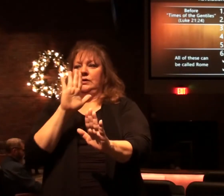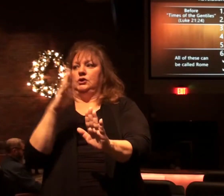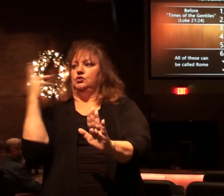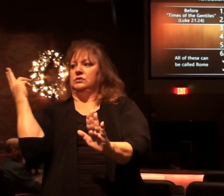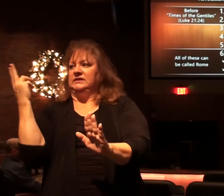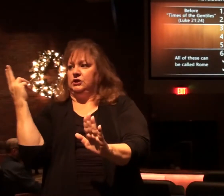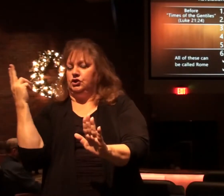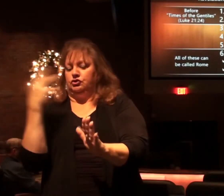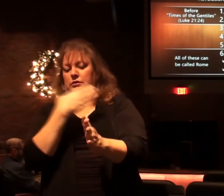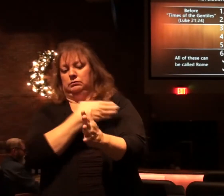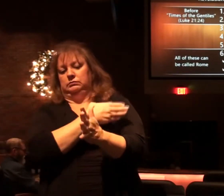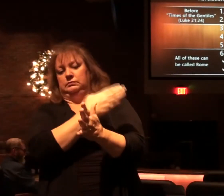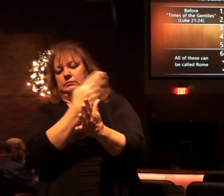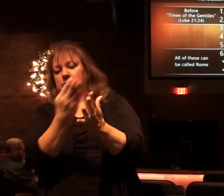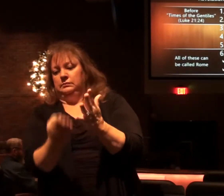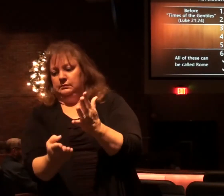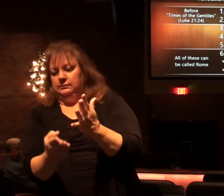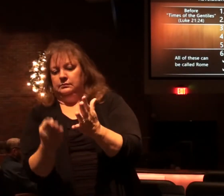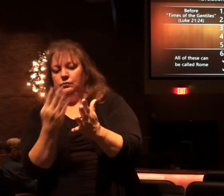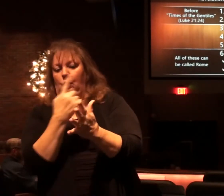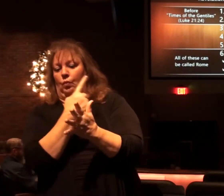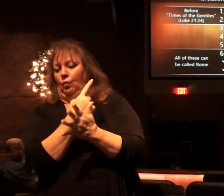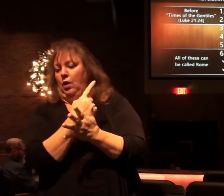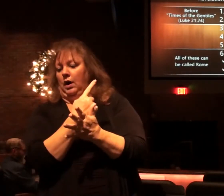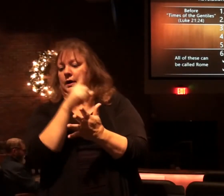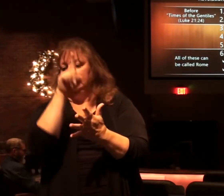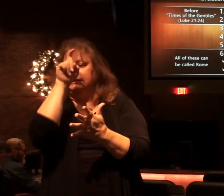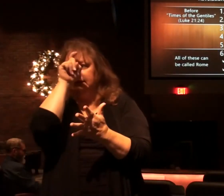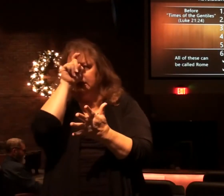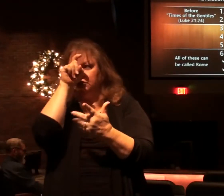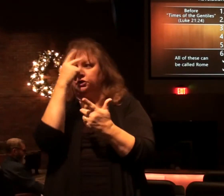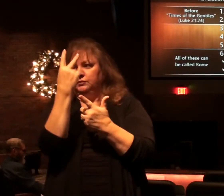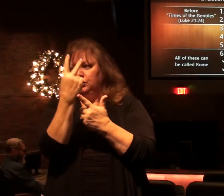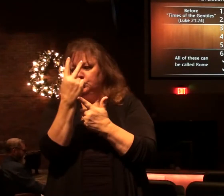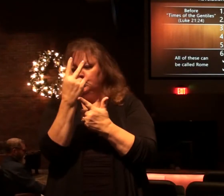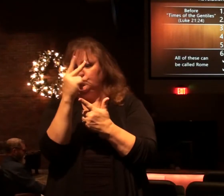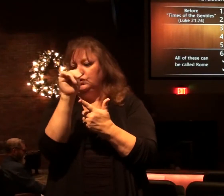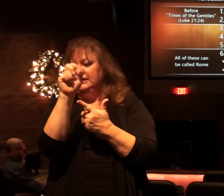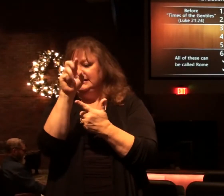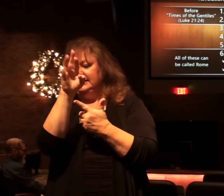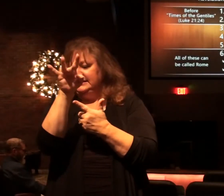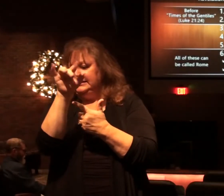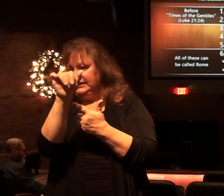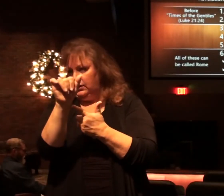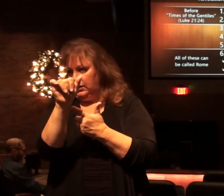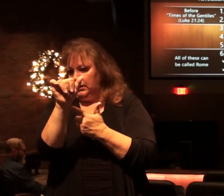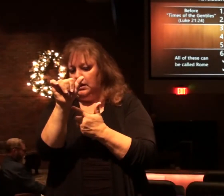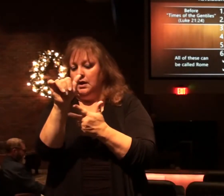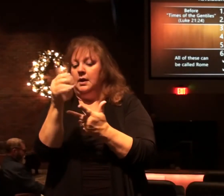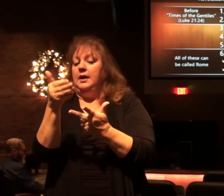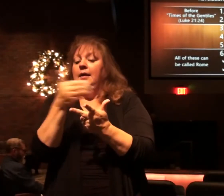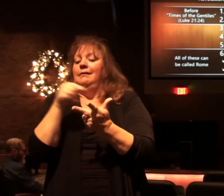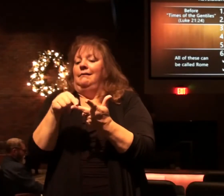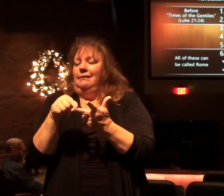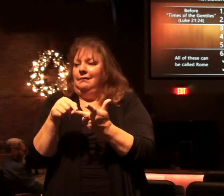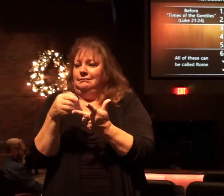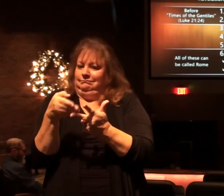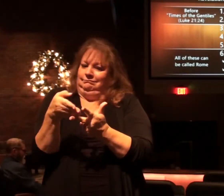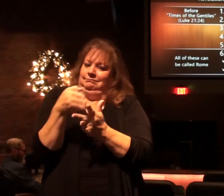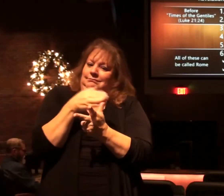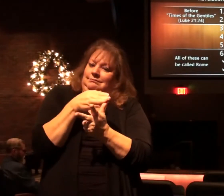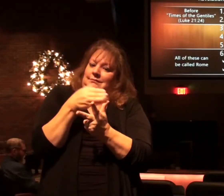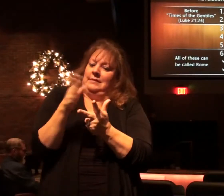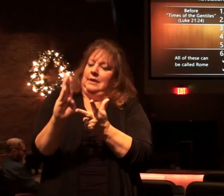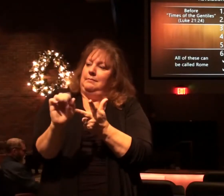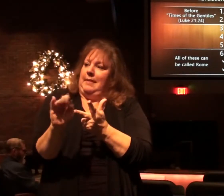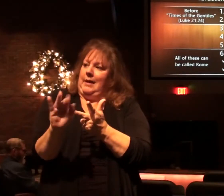history. And he picks up the 2 nations or empires that preceded Babylon.